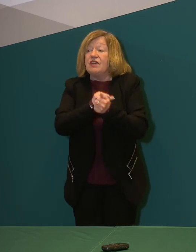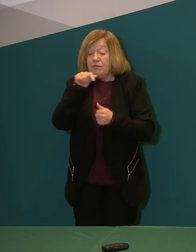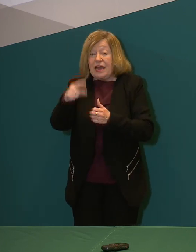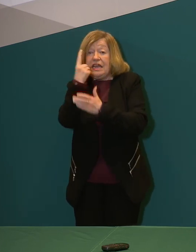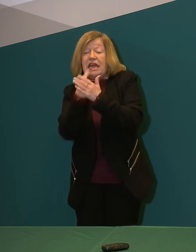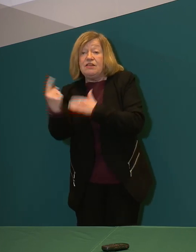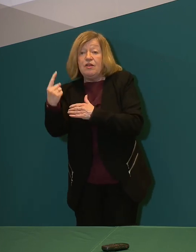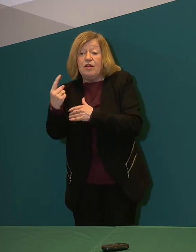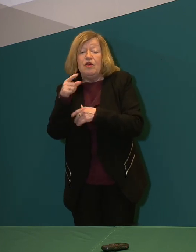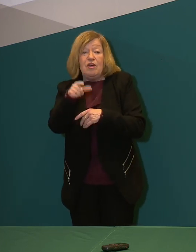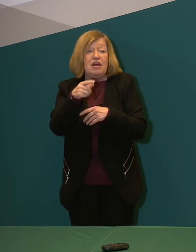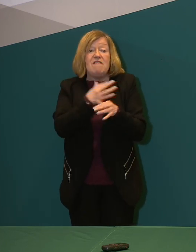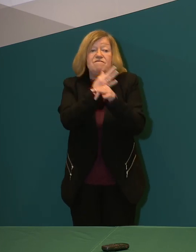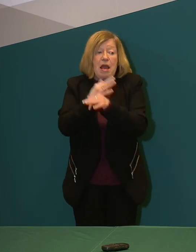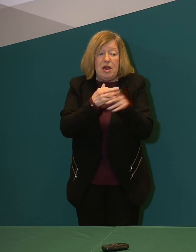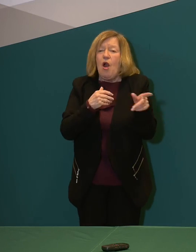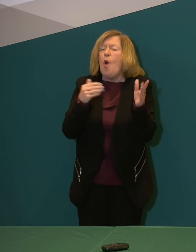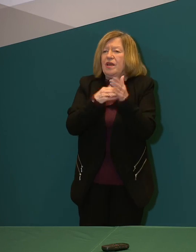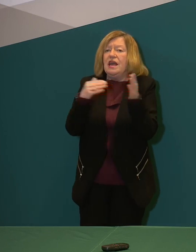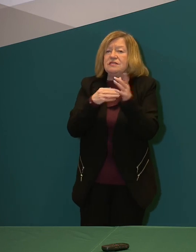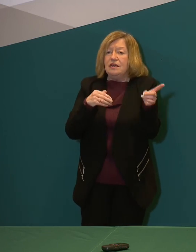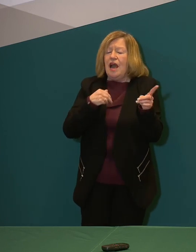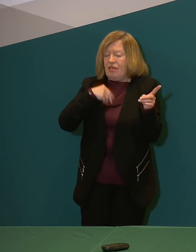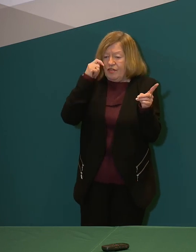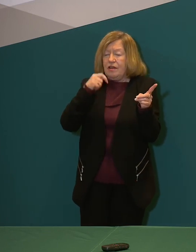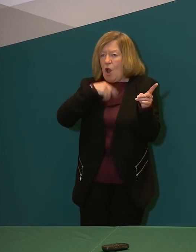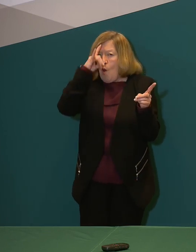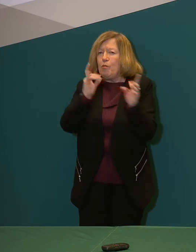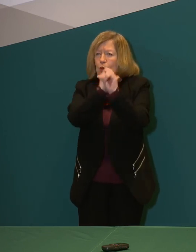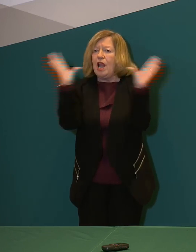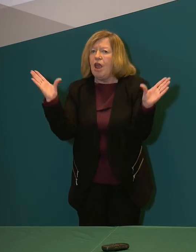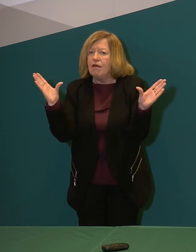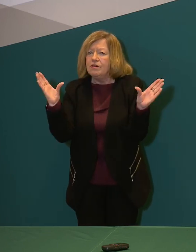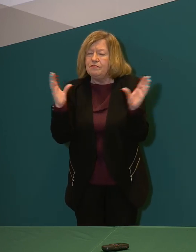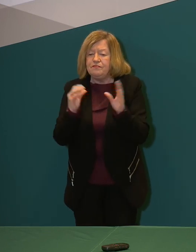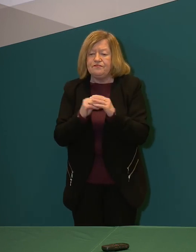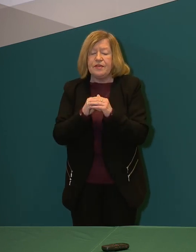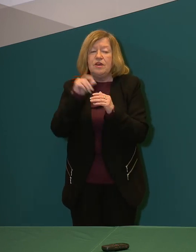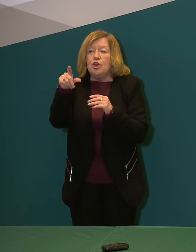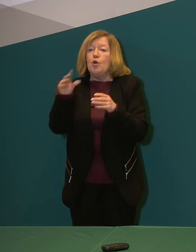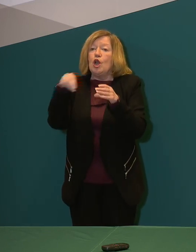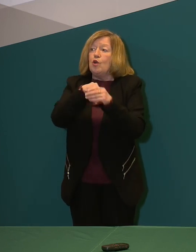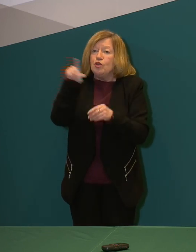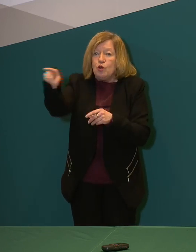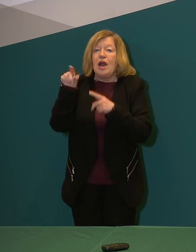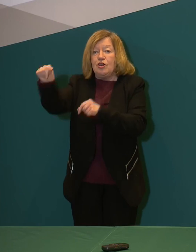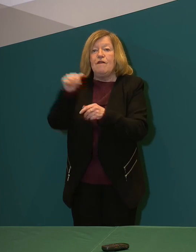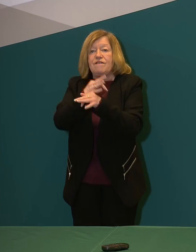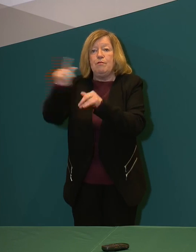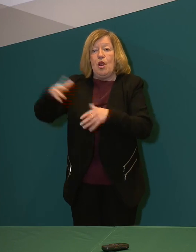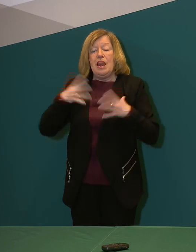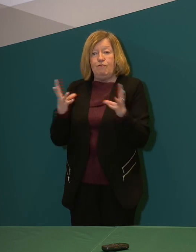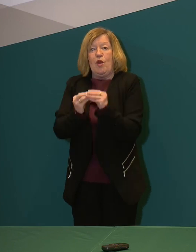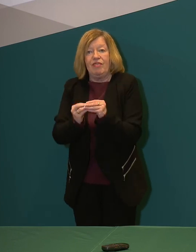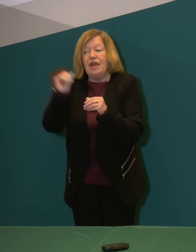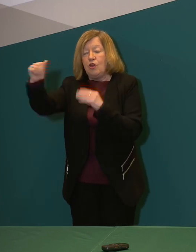individual embraces a family that's under the one. It does. No, I hope we were clear about that. It will include you and the people that you live with, the